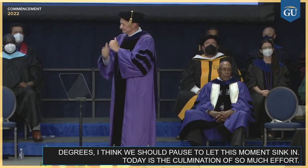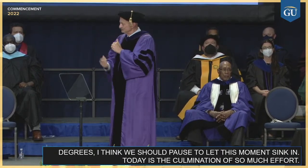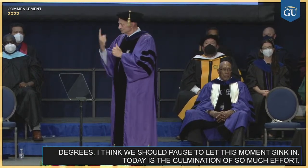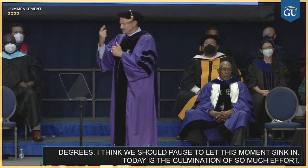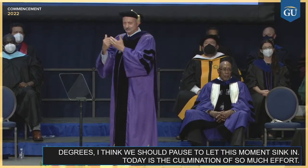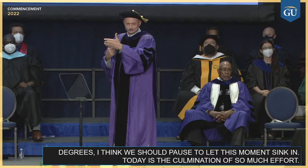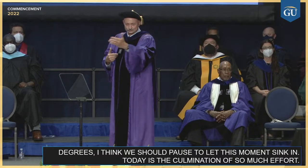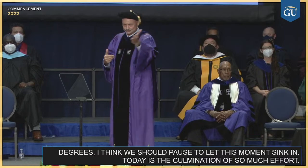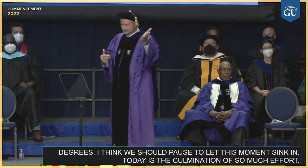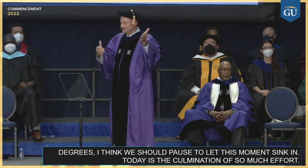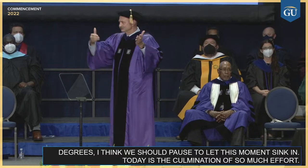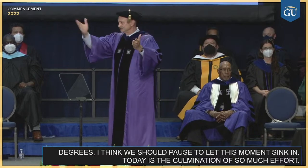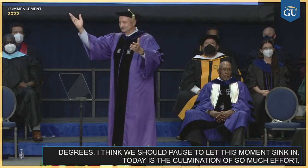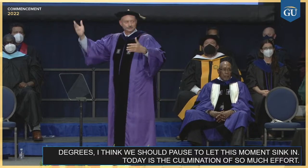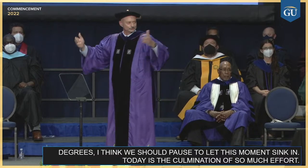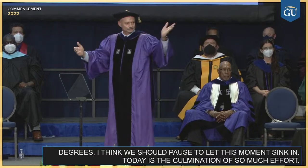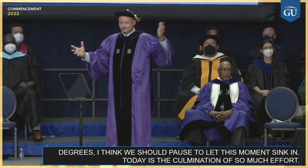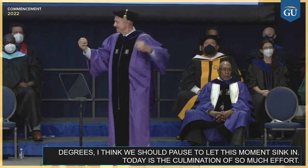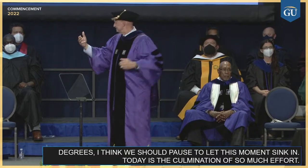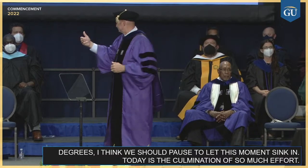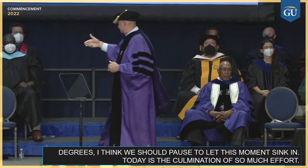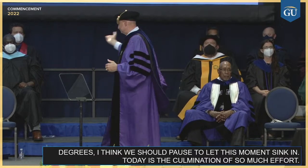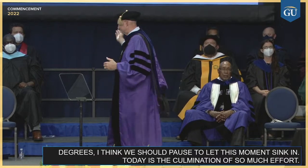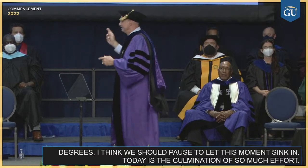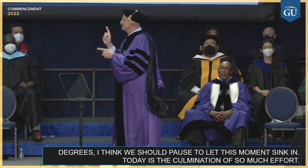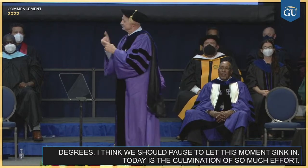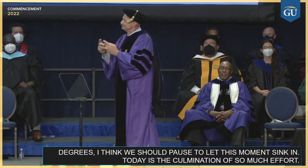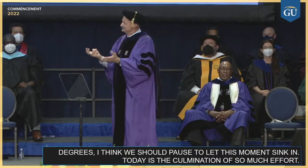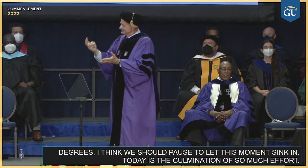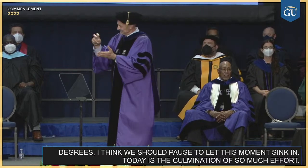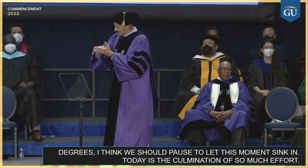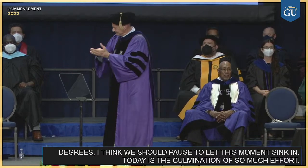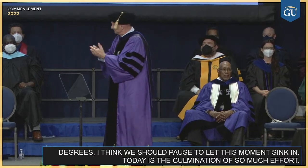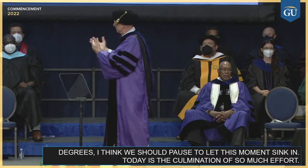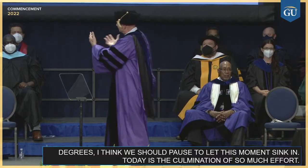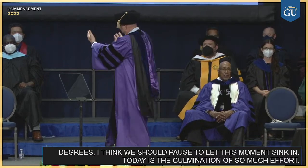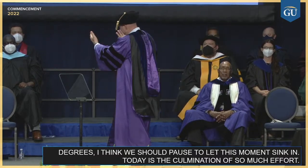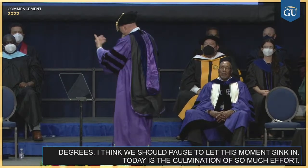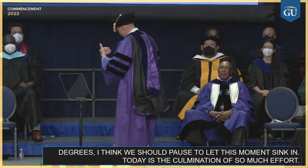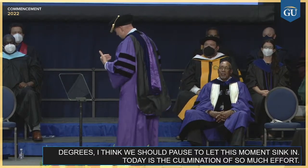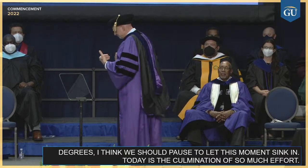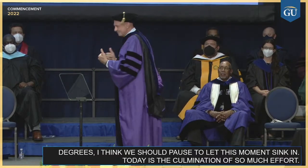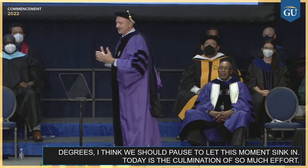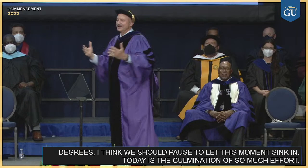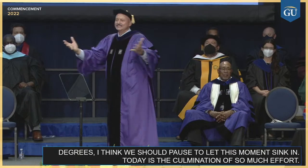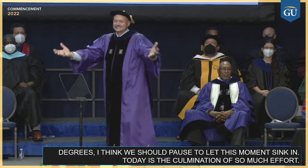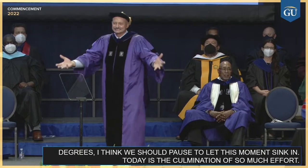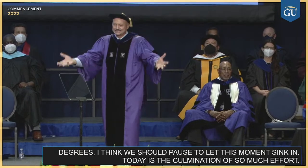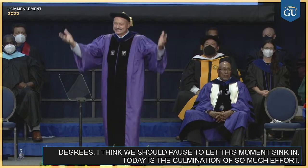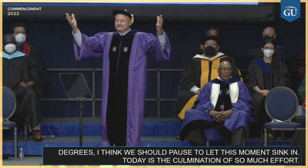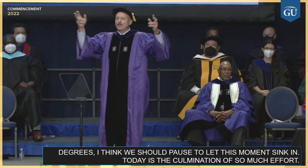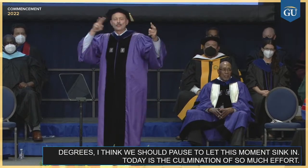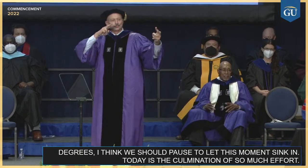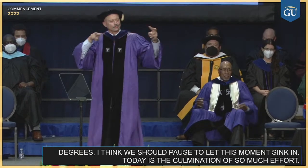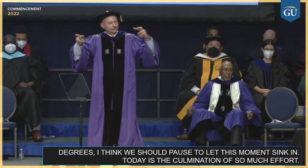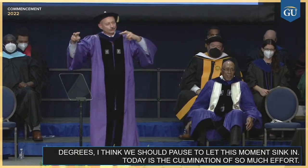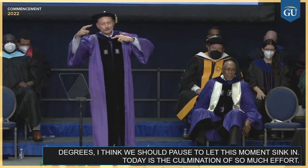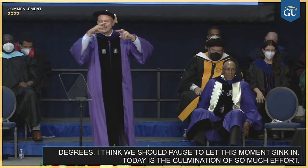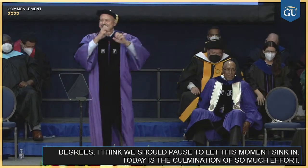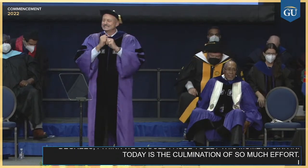I would like to ask everyone in the audience and on the stage to stand. Look